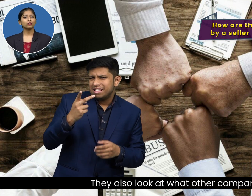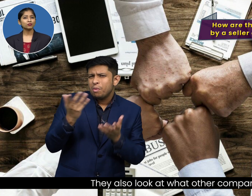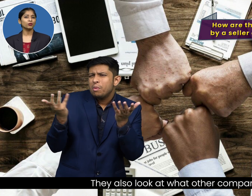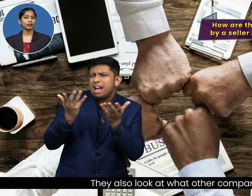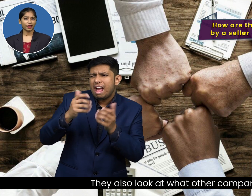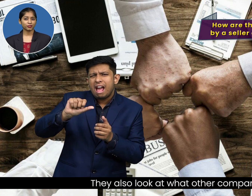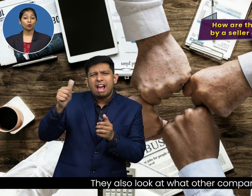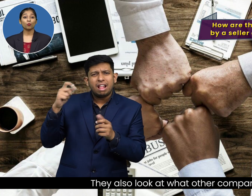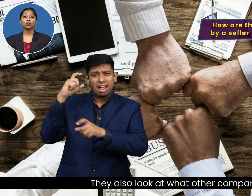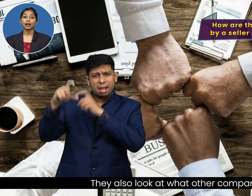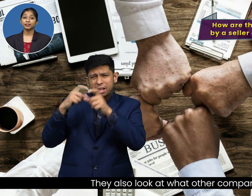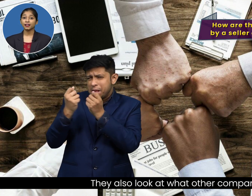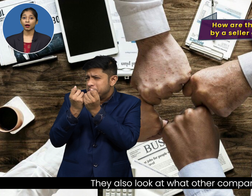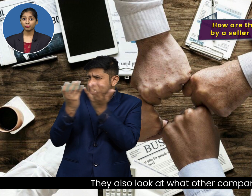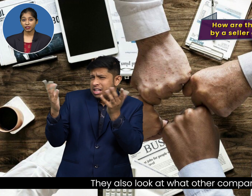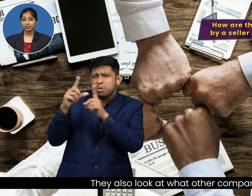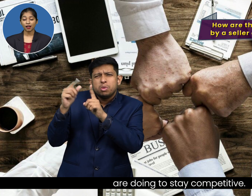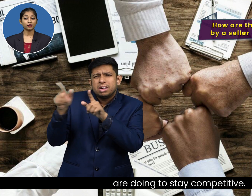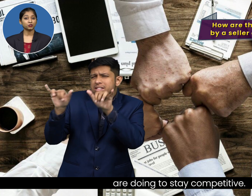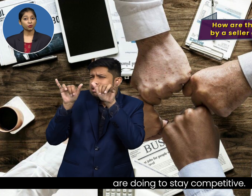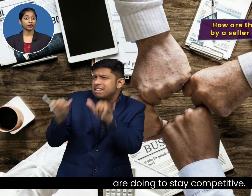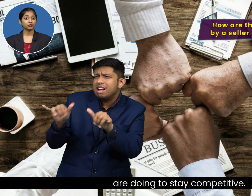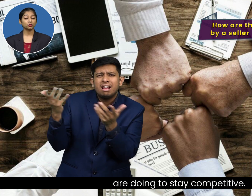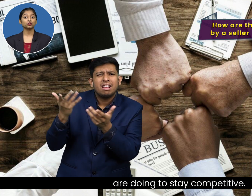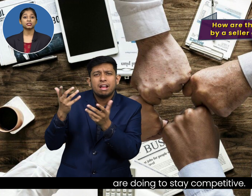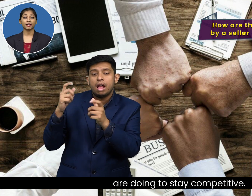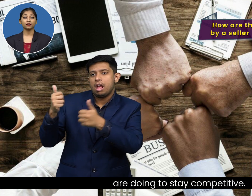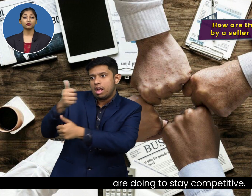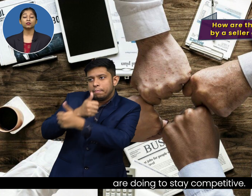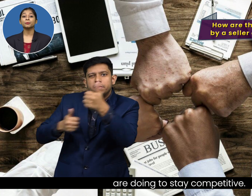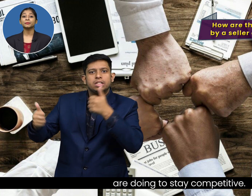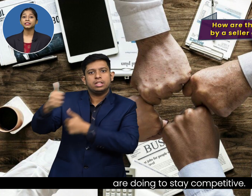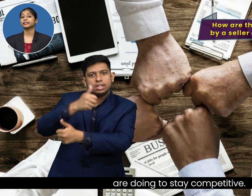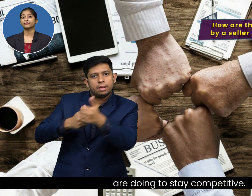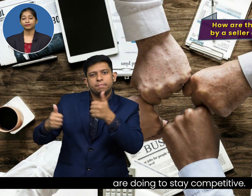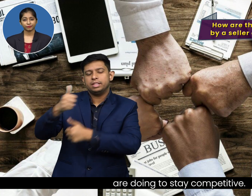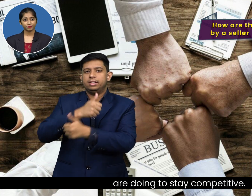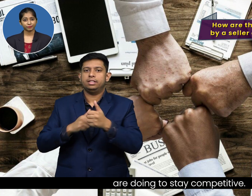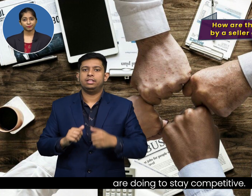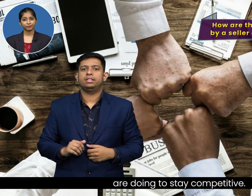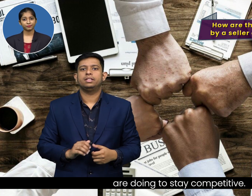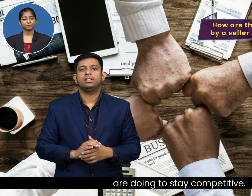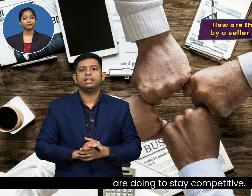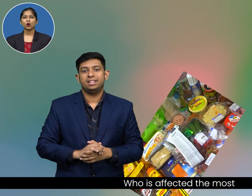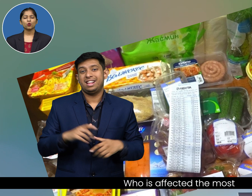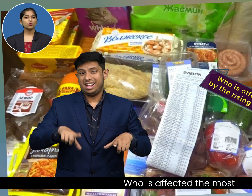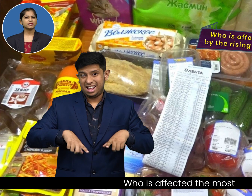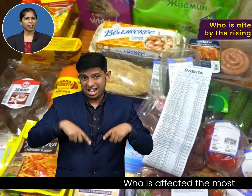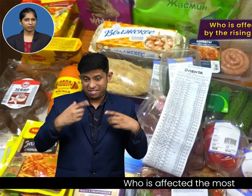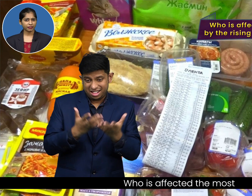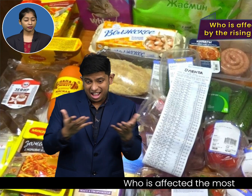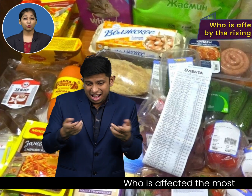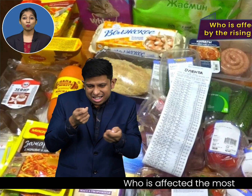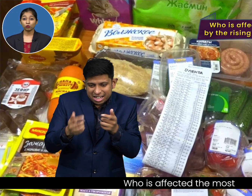They also look at what other companies are doing to stay competitive. Who